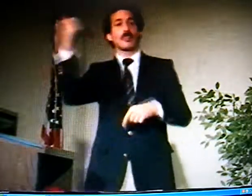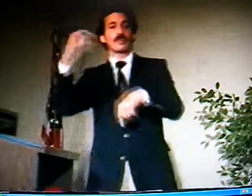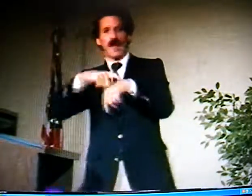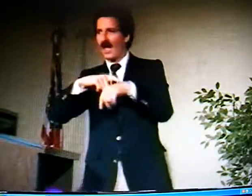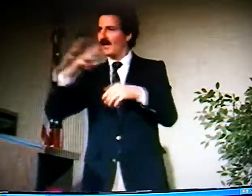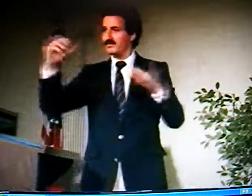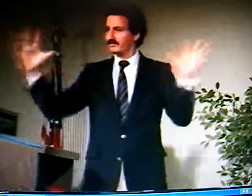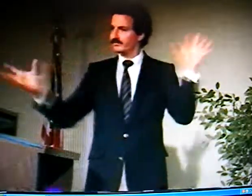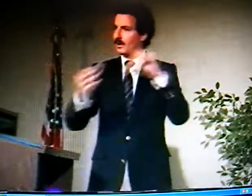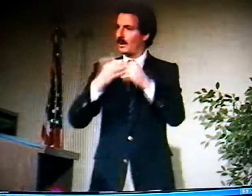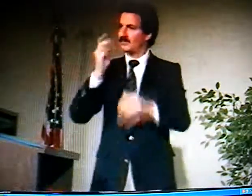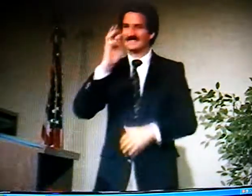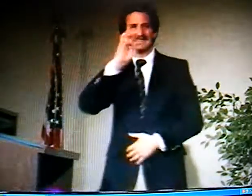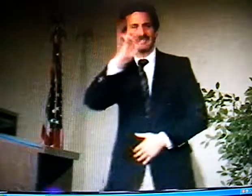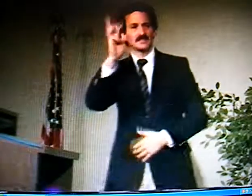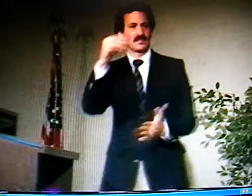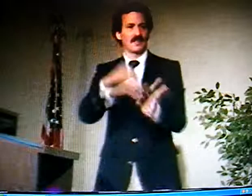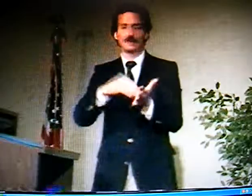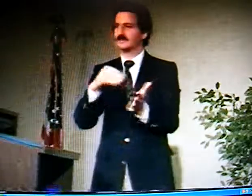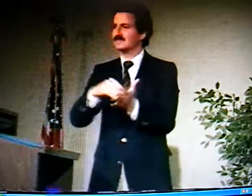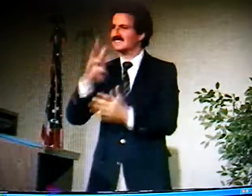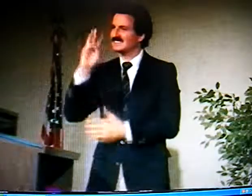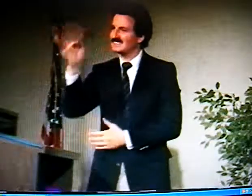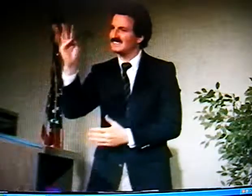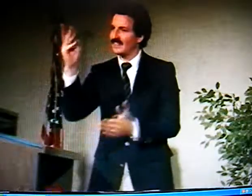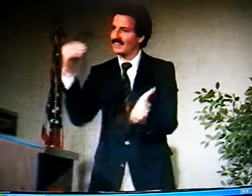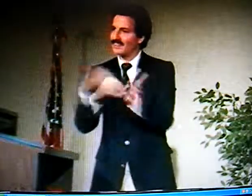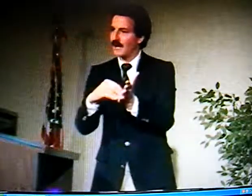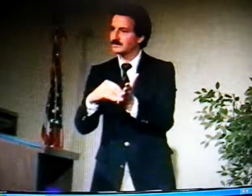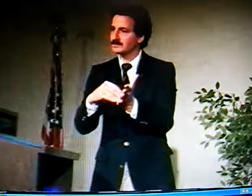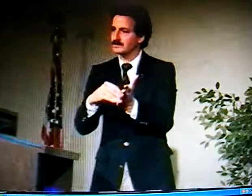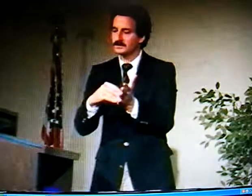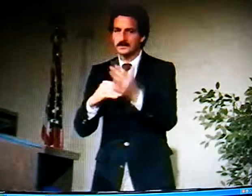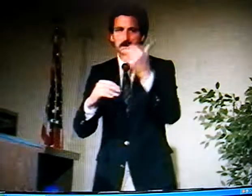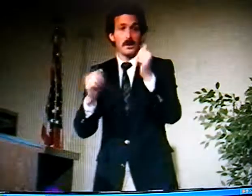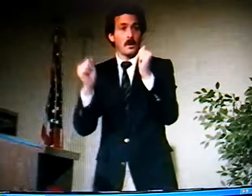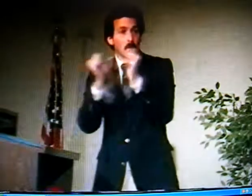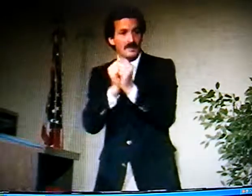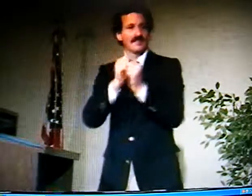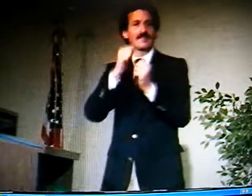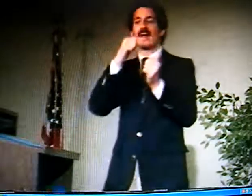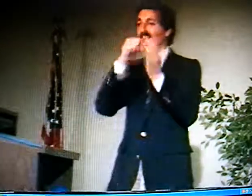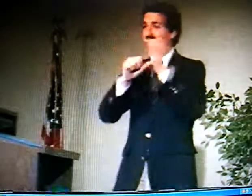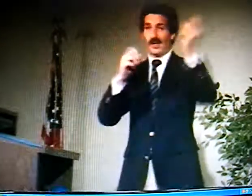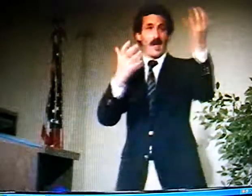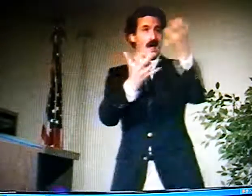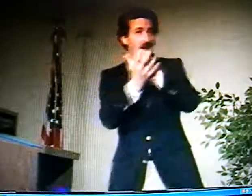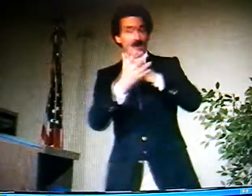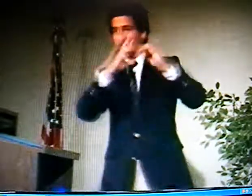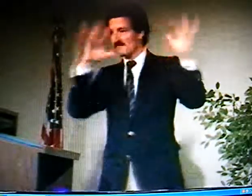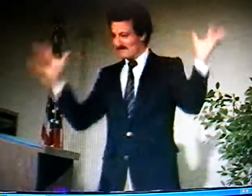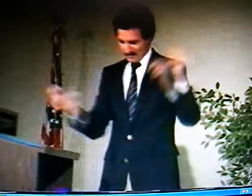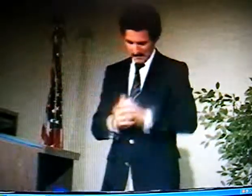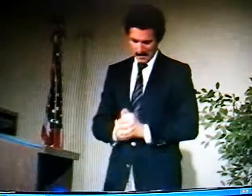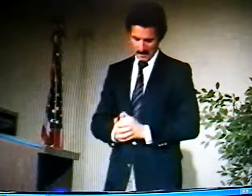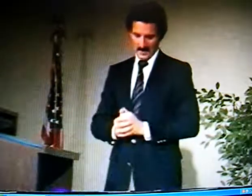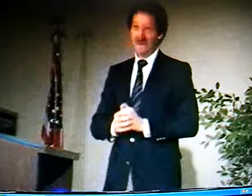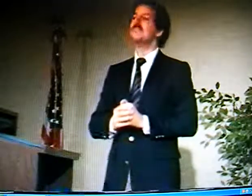had 3,000 at that time, then 6,000, then 16,000. So all